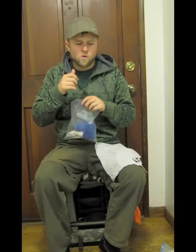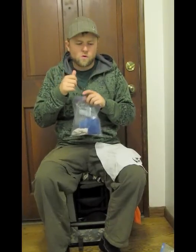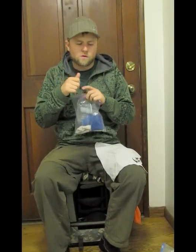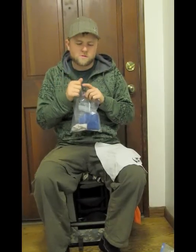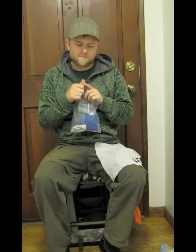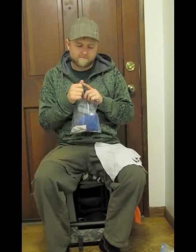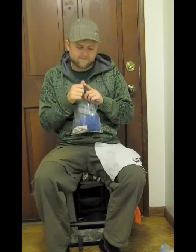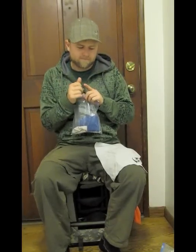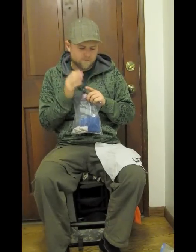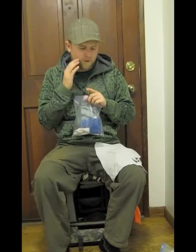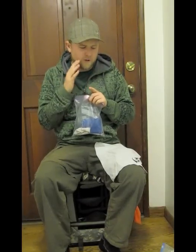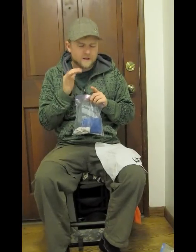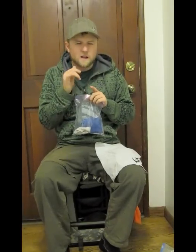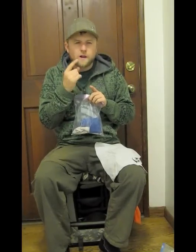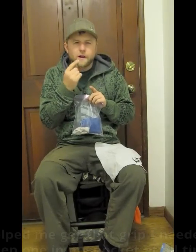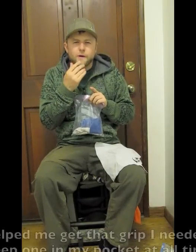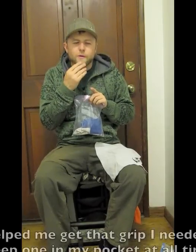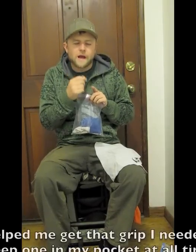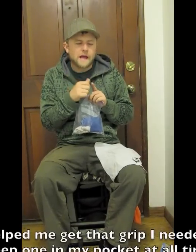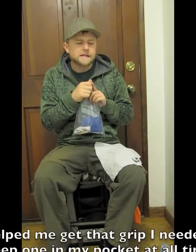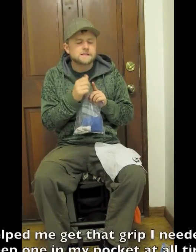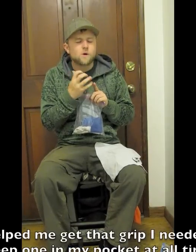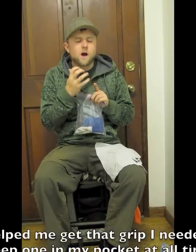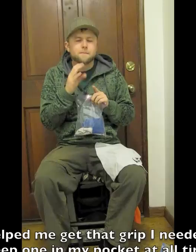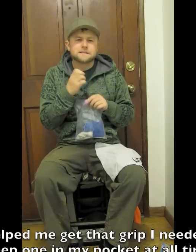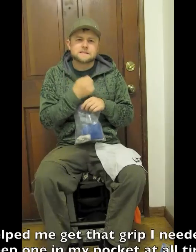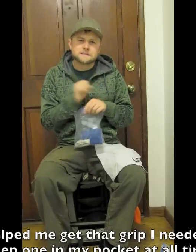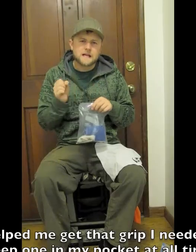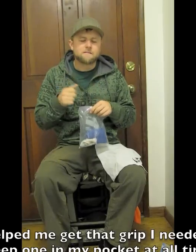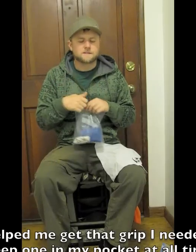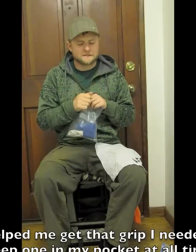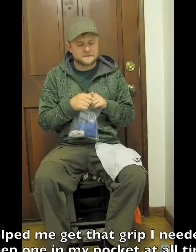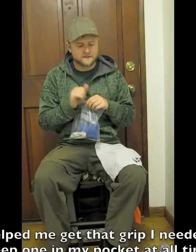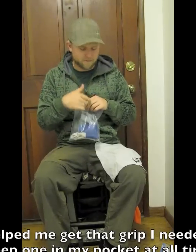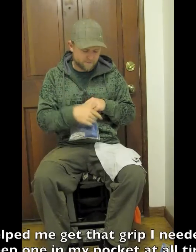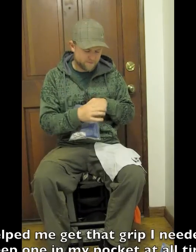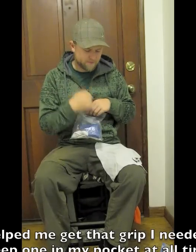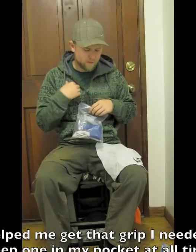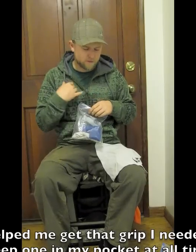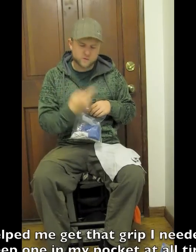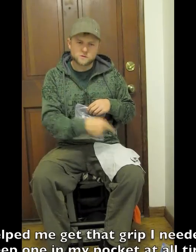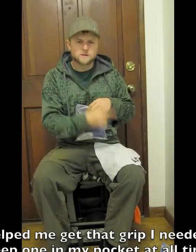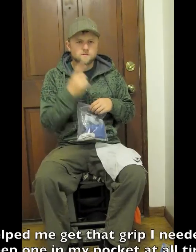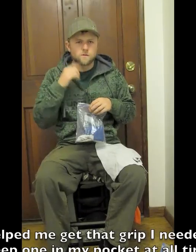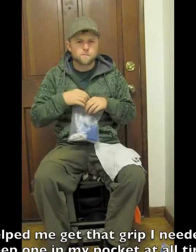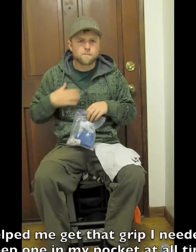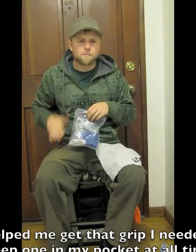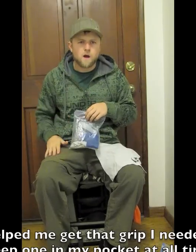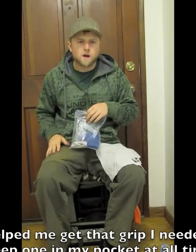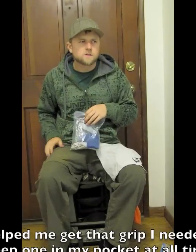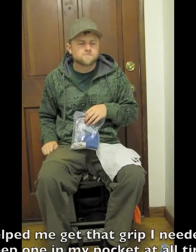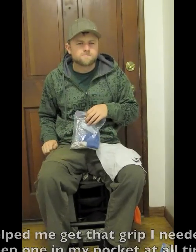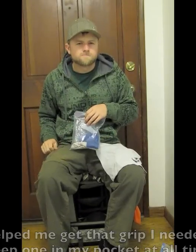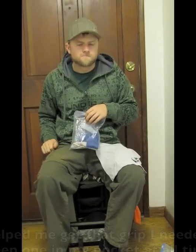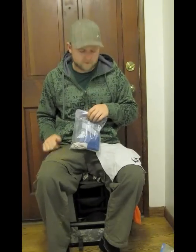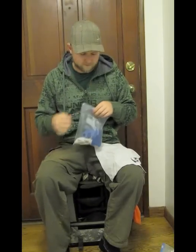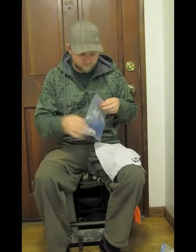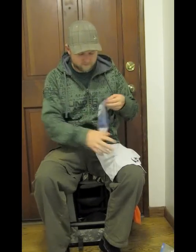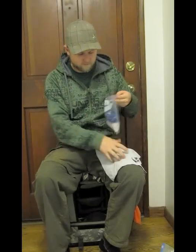away. And I can't help you out with that secretary fantasy. Yes, I can help